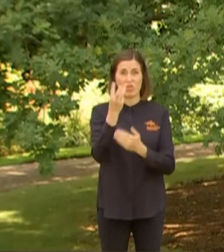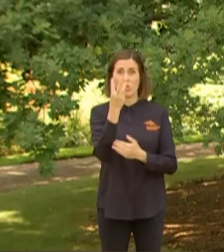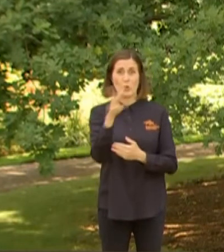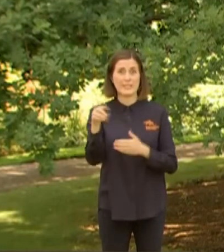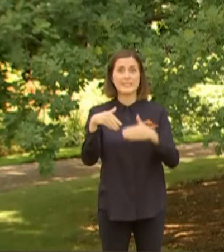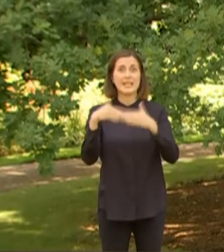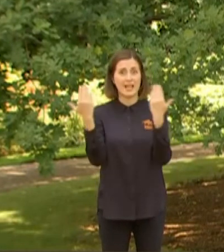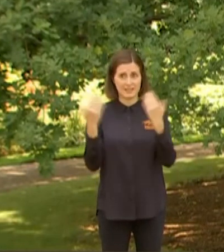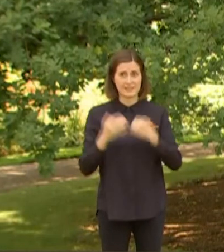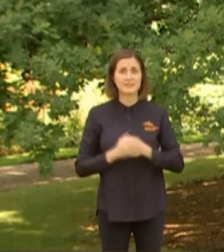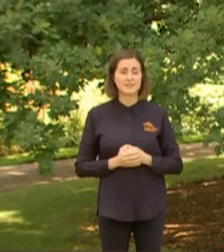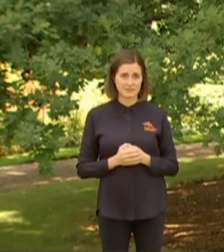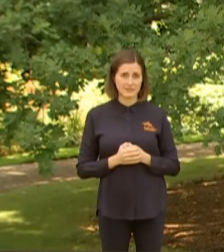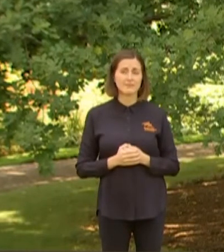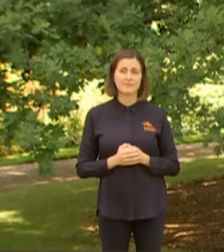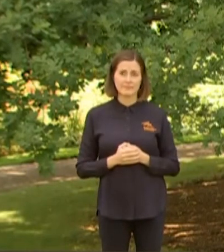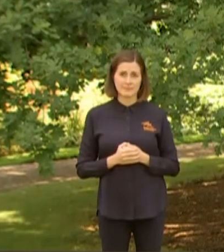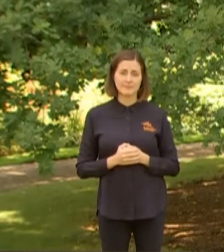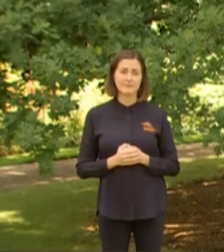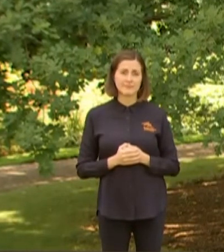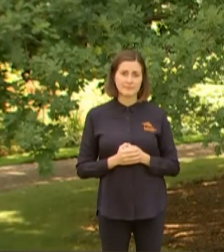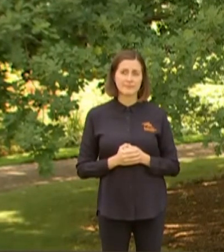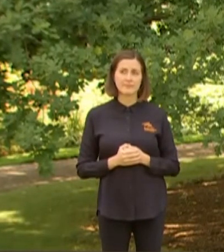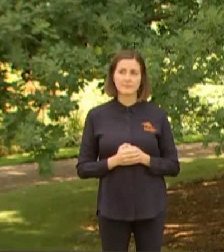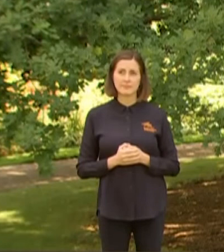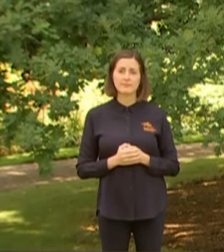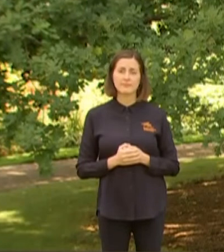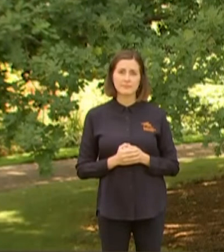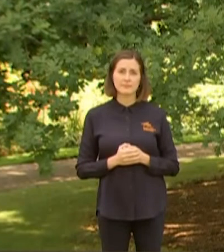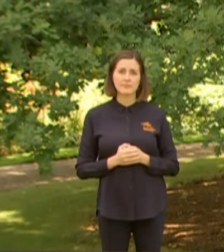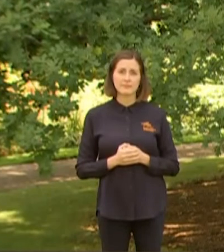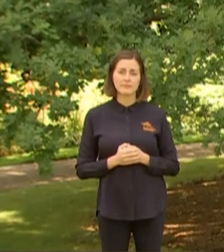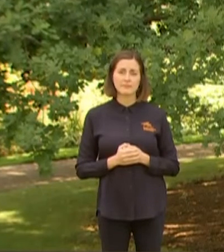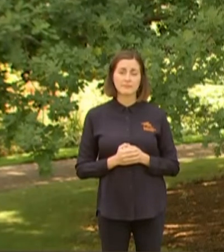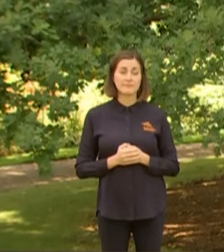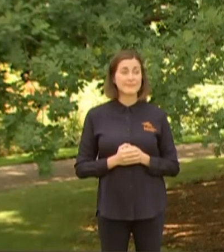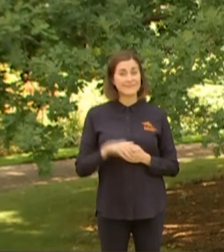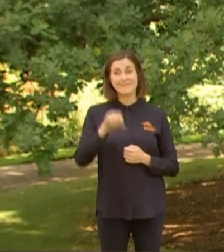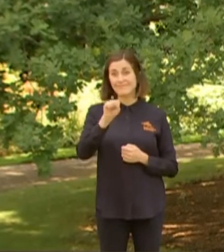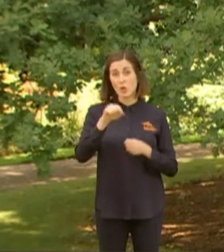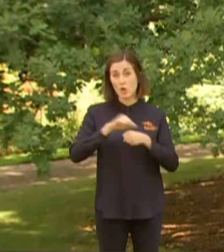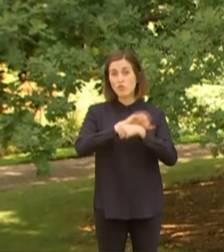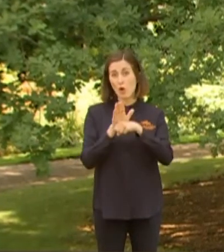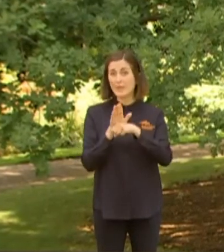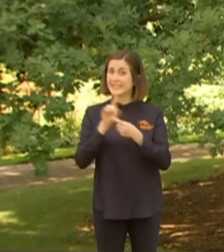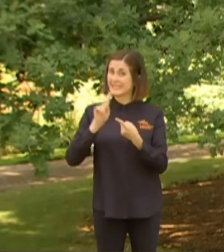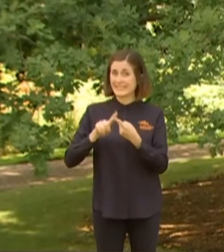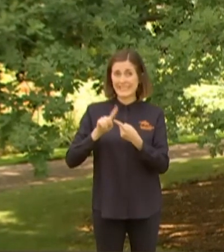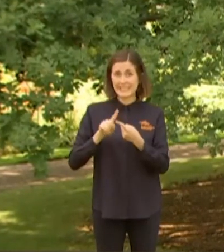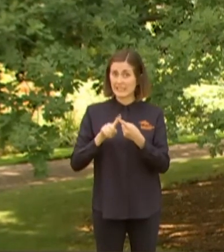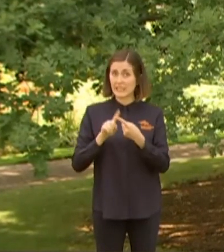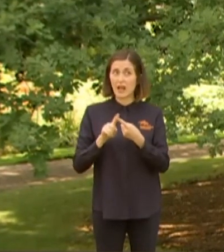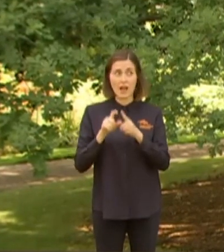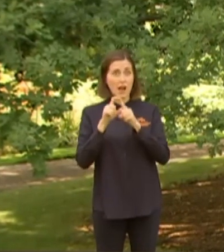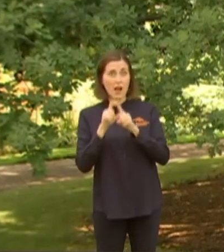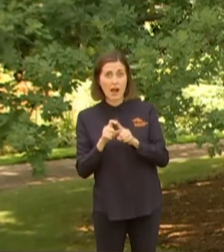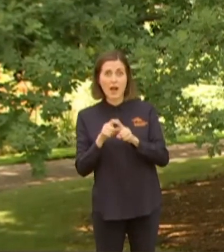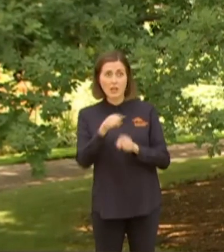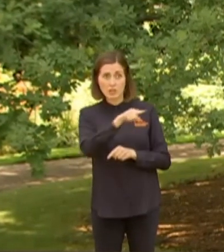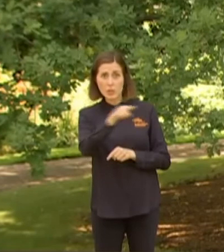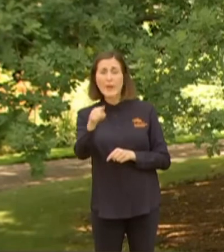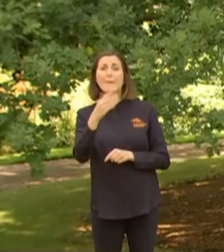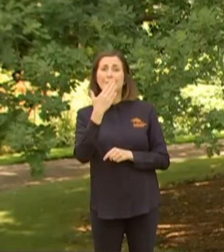part, and if I can just leave on the virus as an active challenge for us, if I can leave all those who are watching and